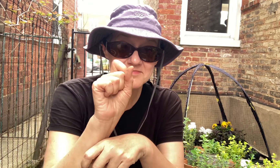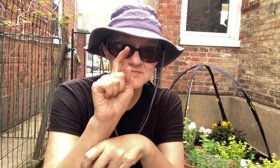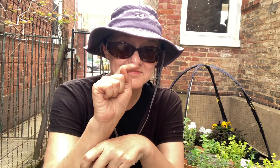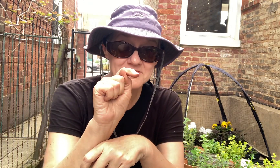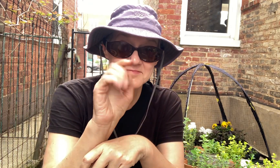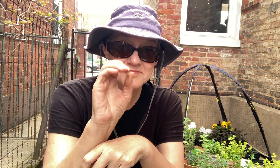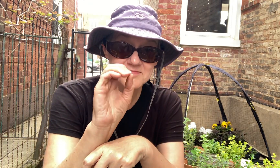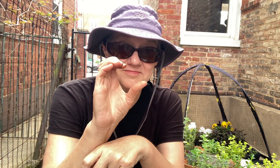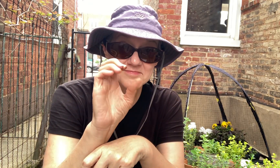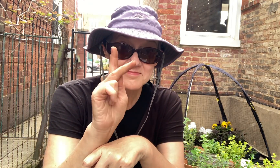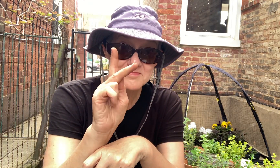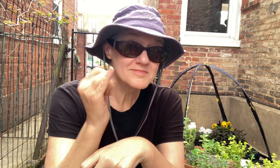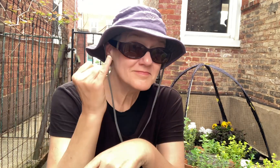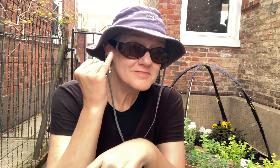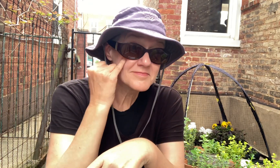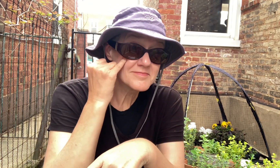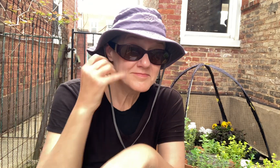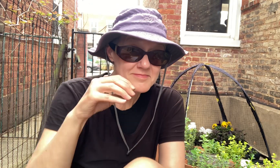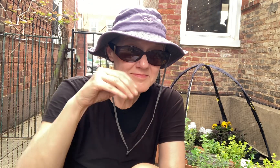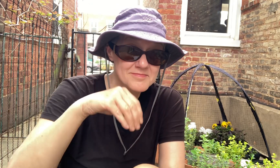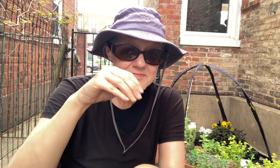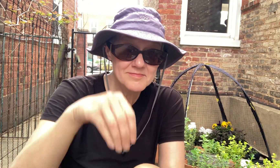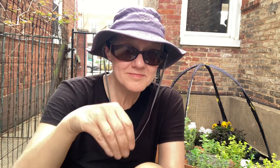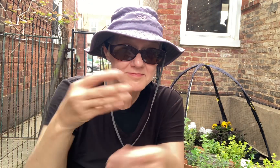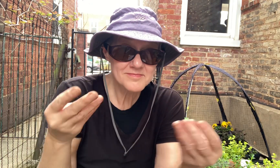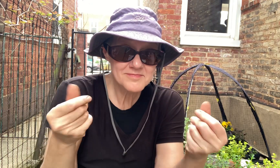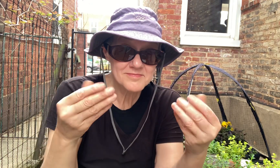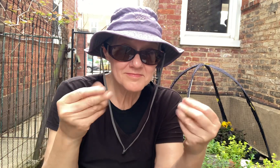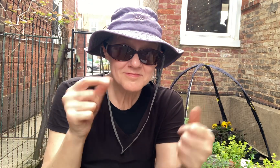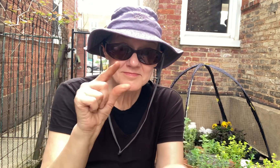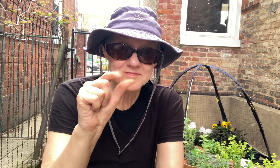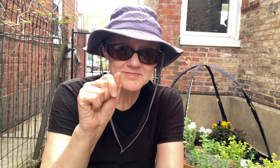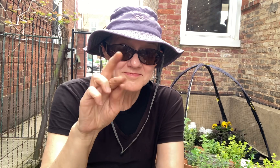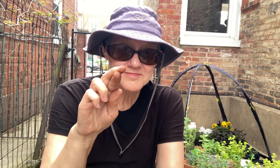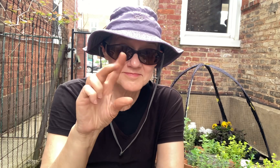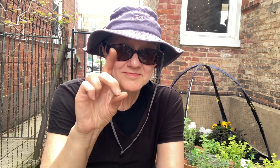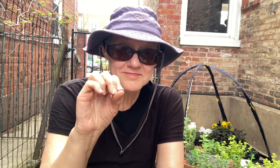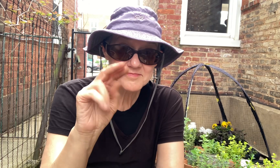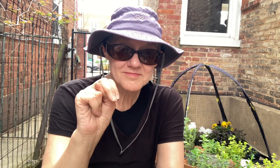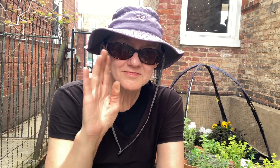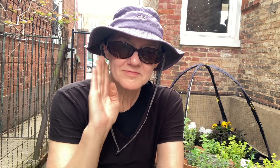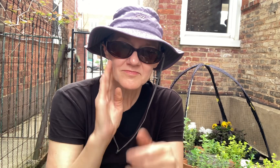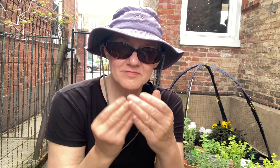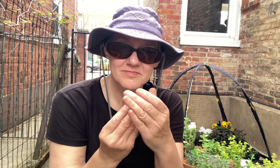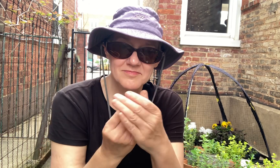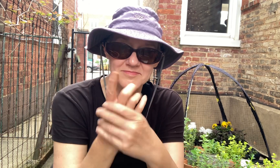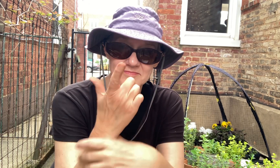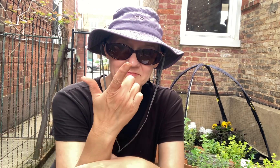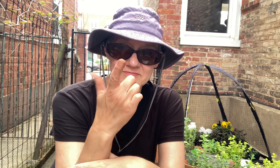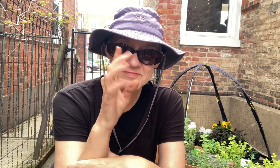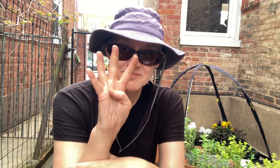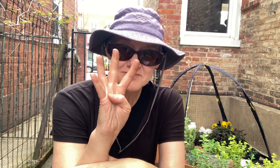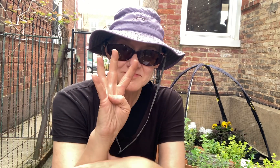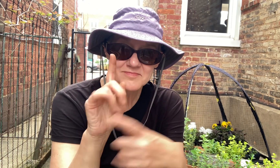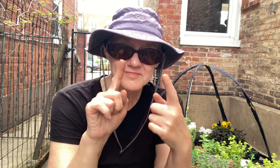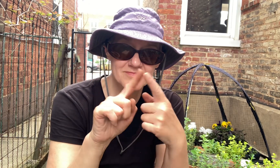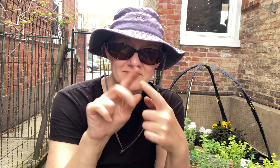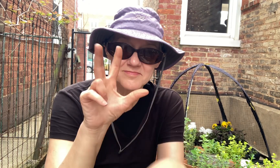Now, this specific stalk, if I planted it out in the garden, would be 24 to